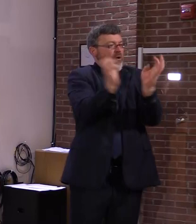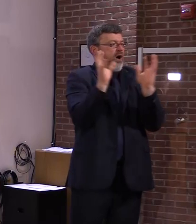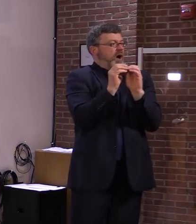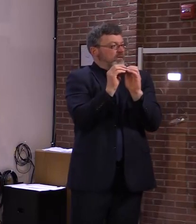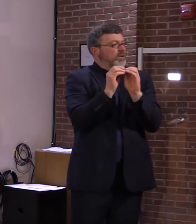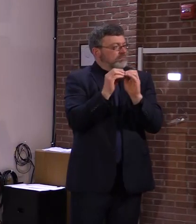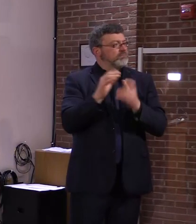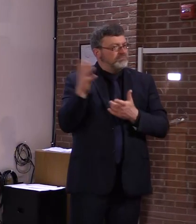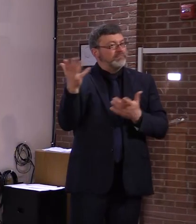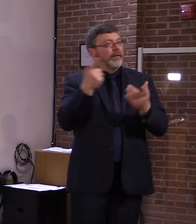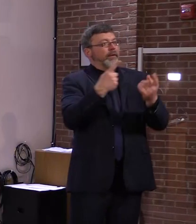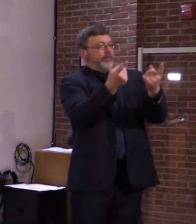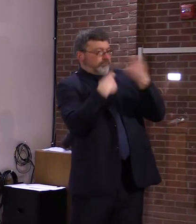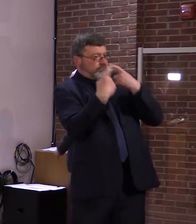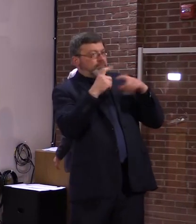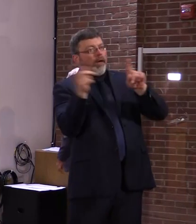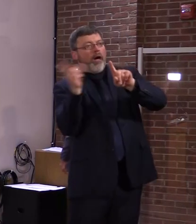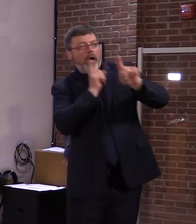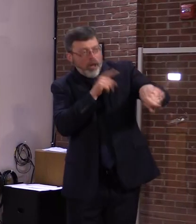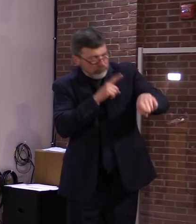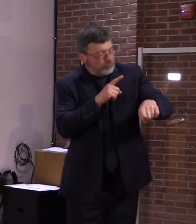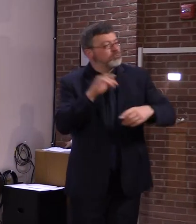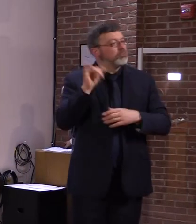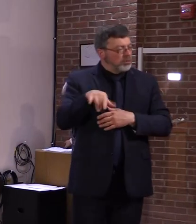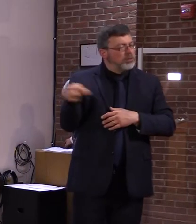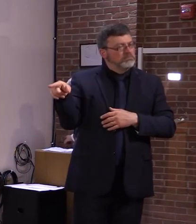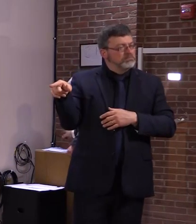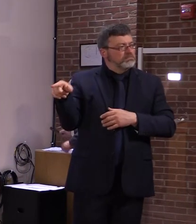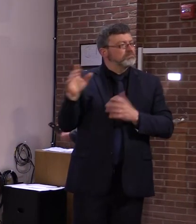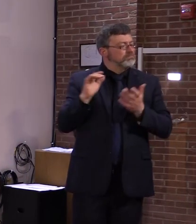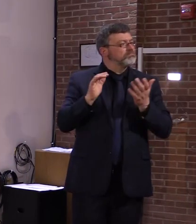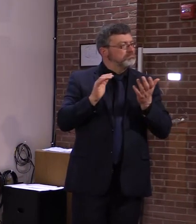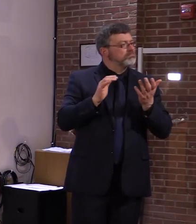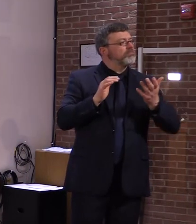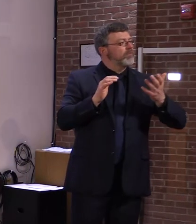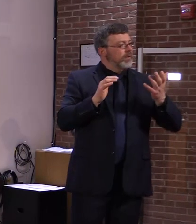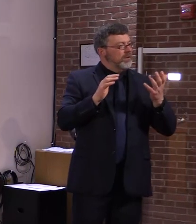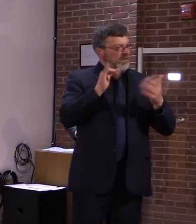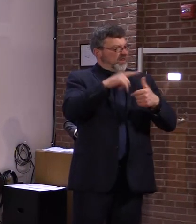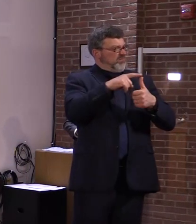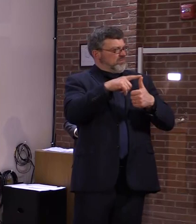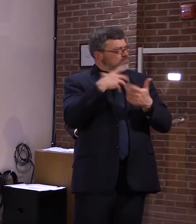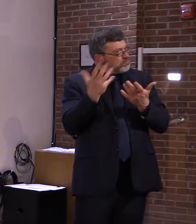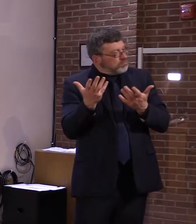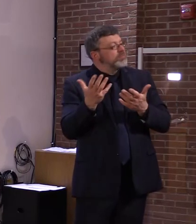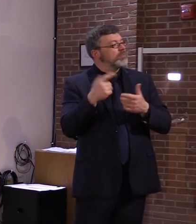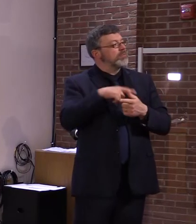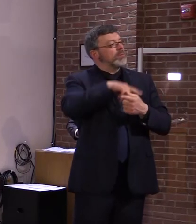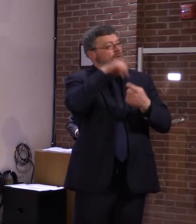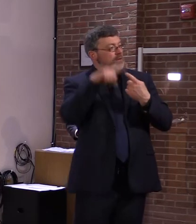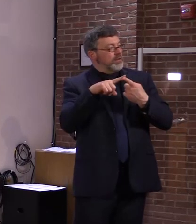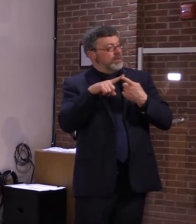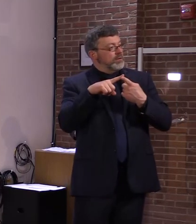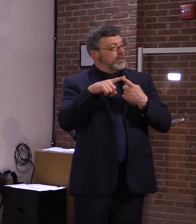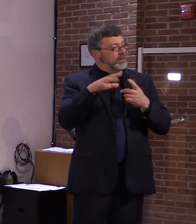the DMV has become a whole lot more flexible with, you know, registering vehicles through the mail, for instance.